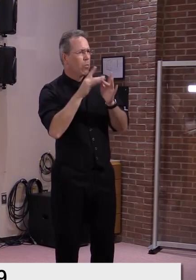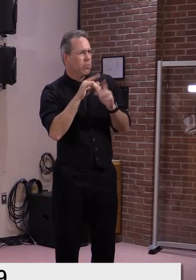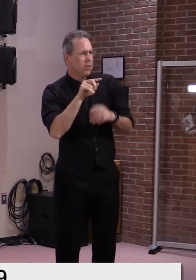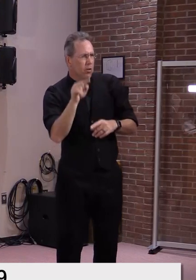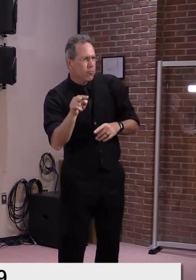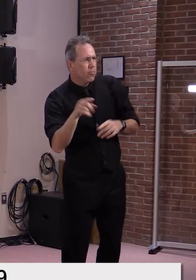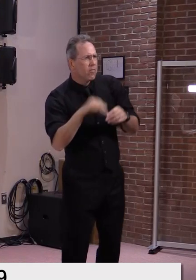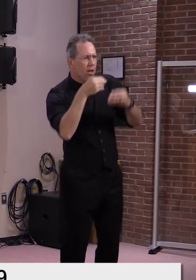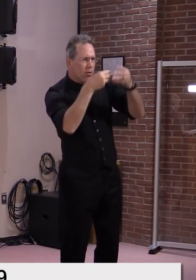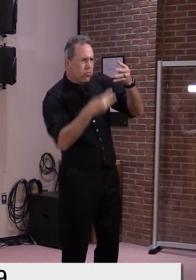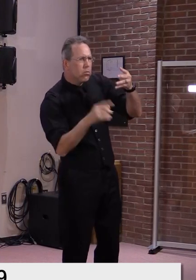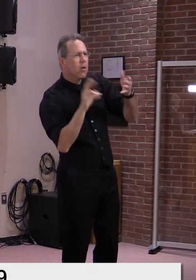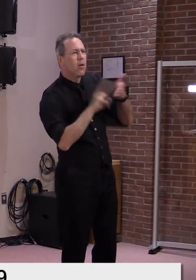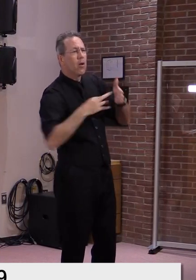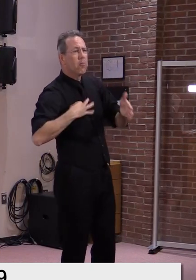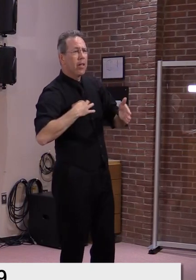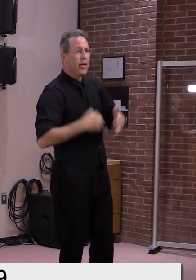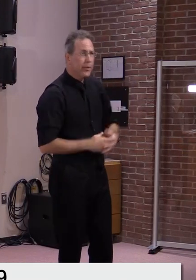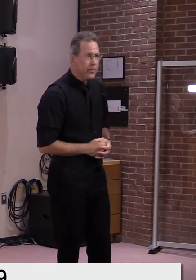A lot of there